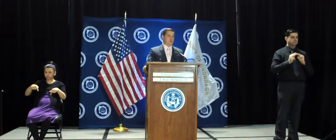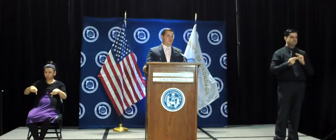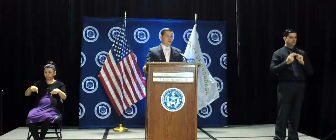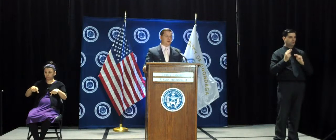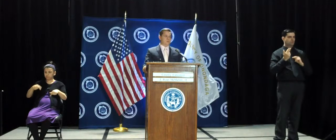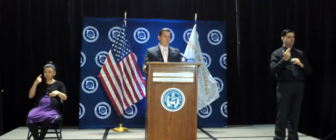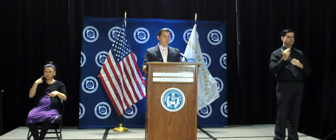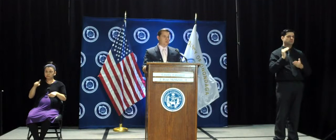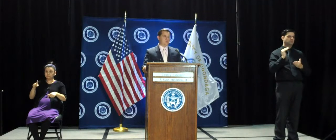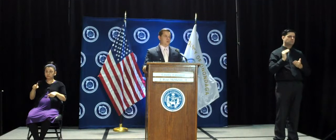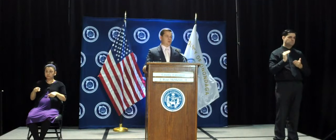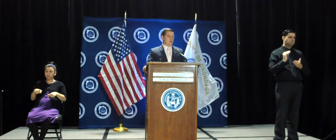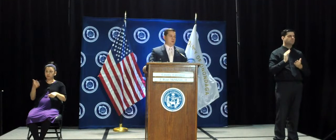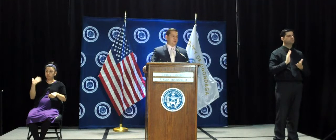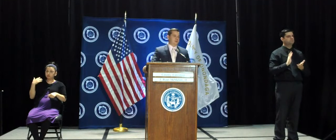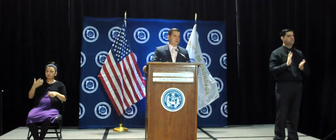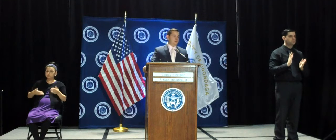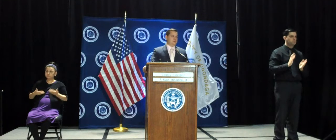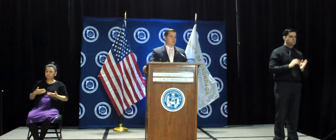Wednesday, Thursday numbers.